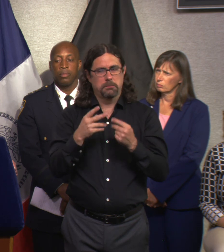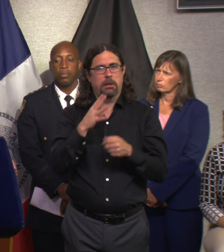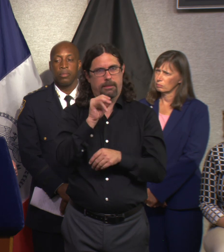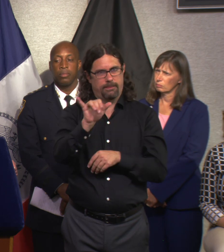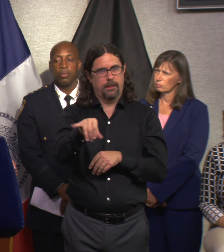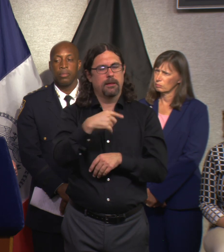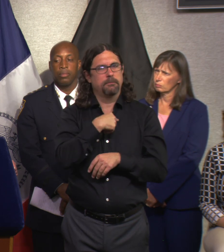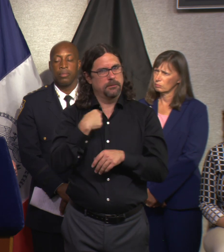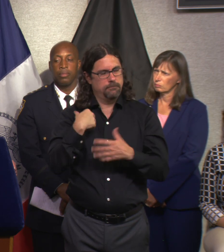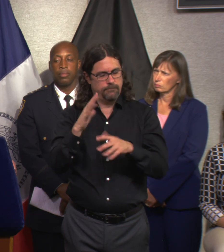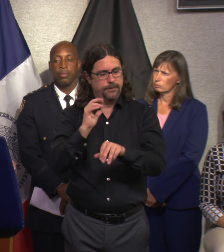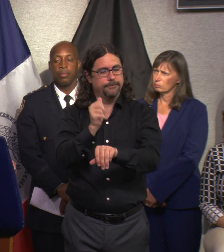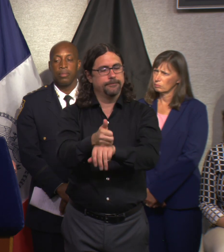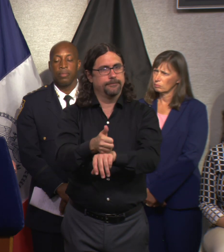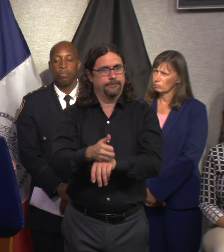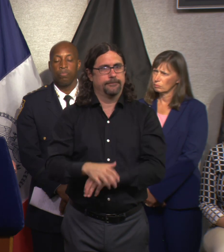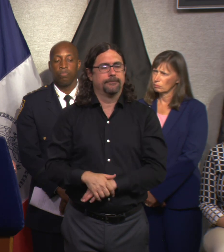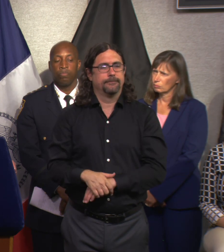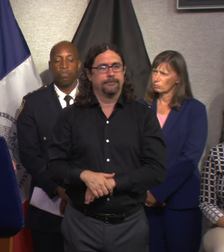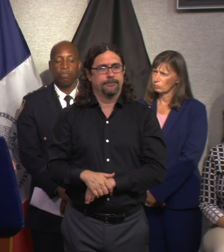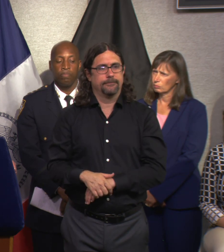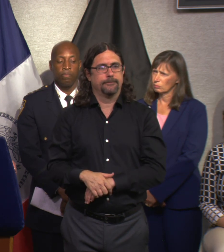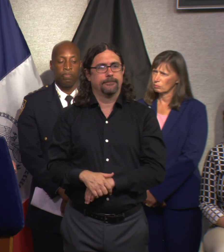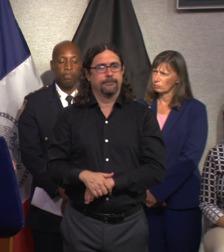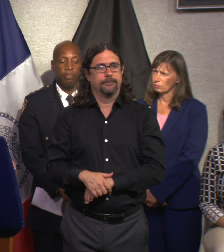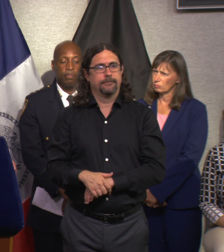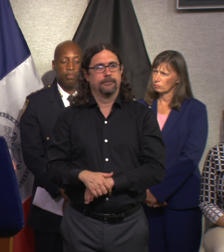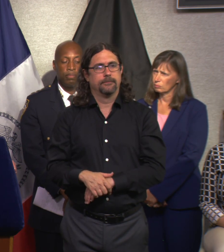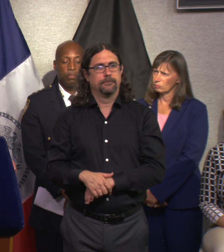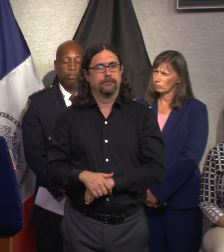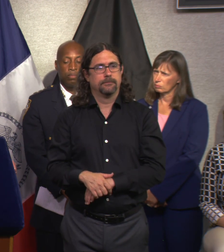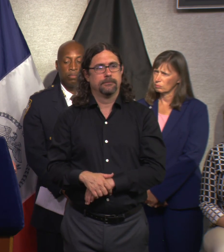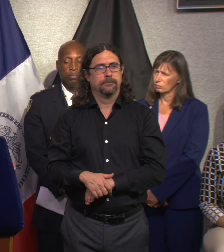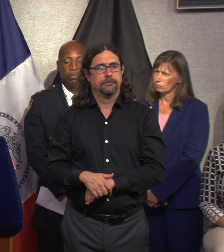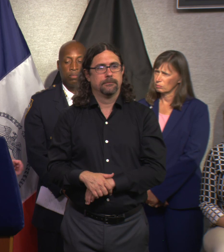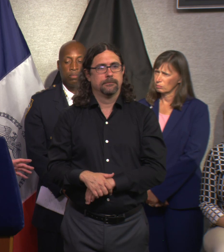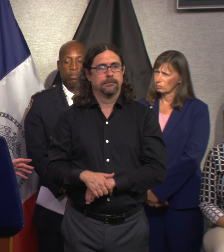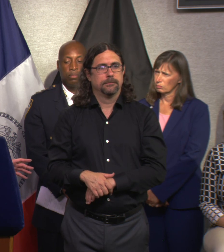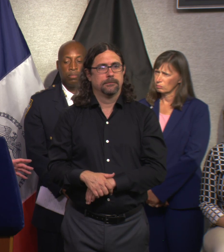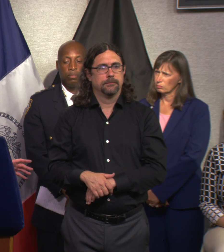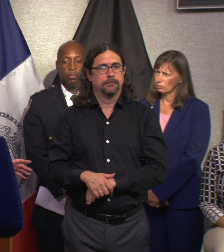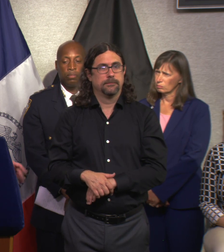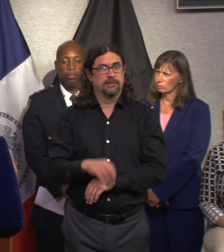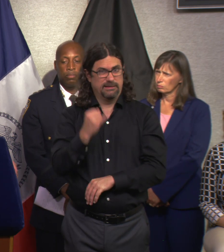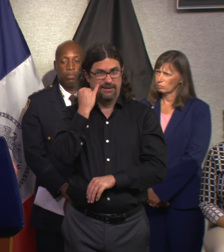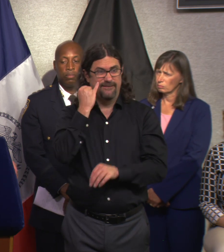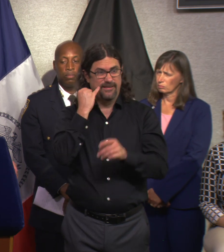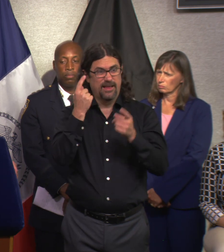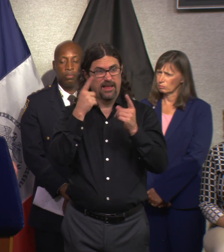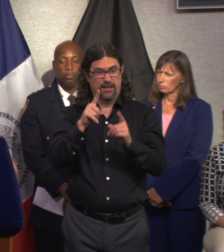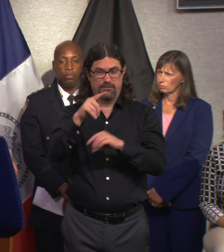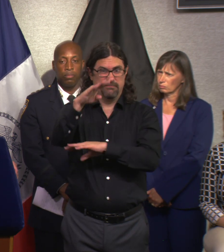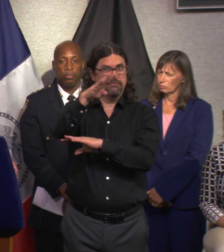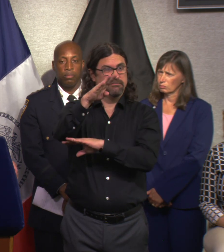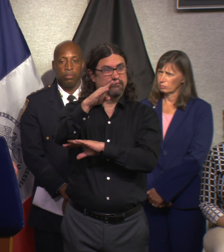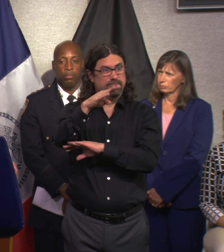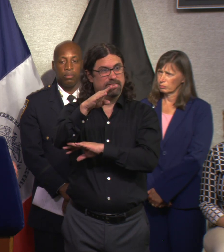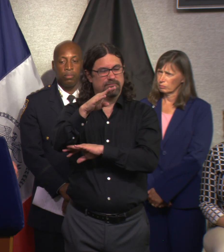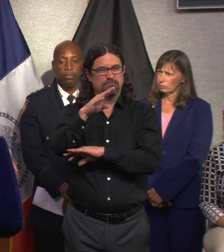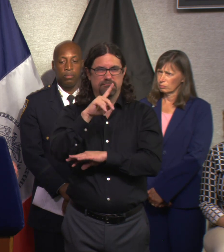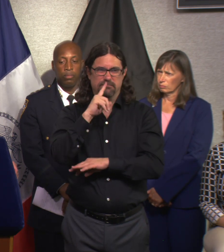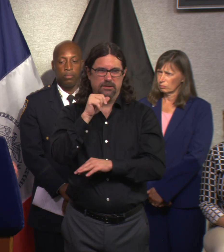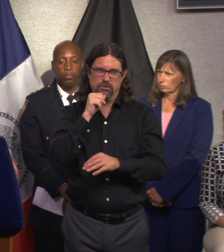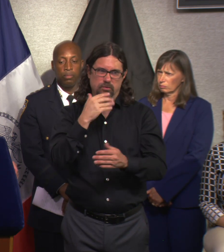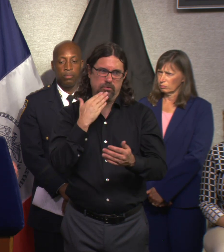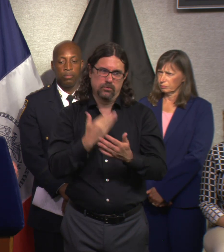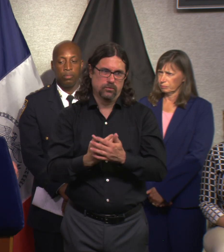anything that would happen in the middle of the day would put a huge, huge strain on this city, unquestionably. Our first responders, who did a brilliant job on Saturday